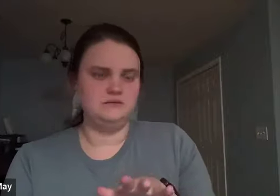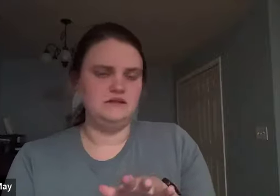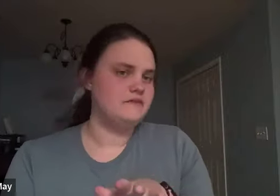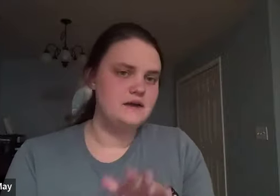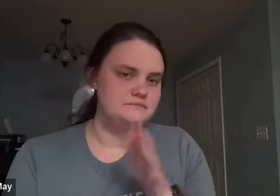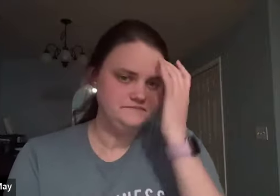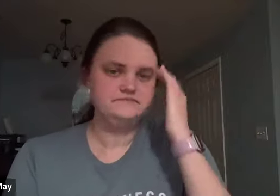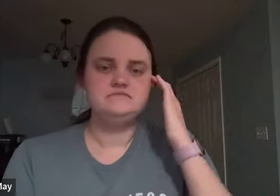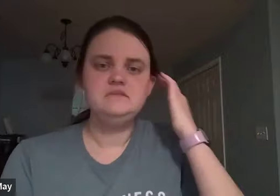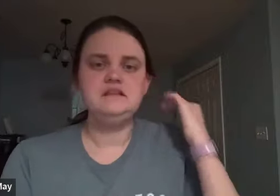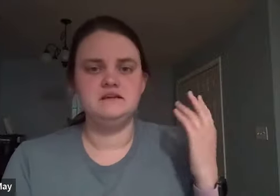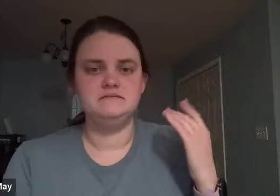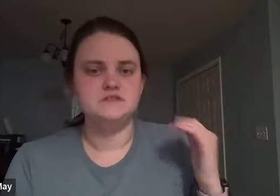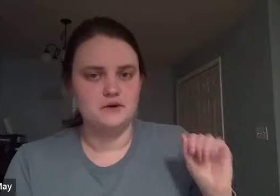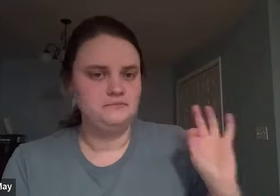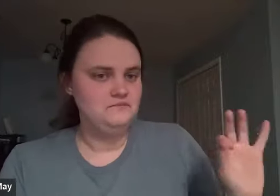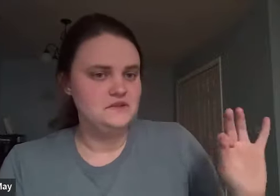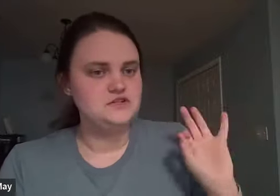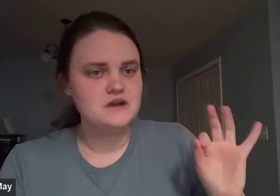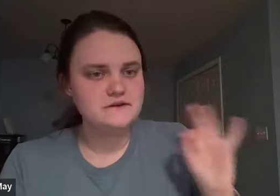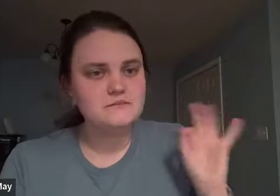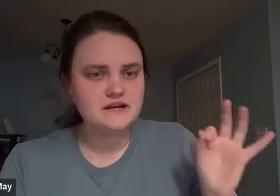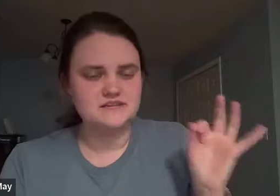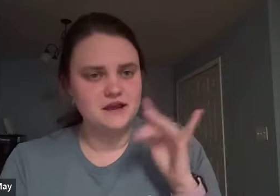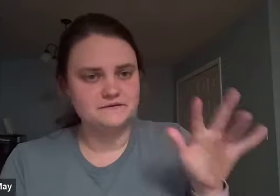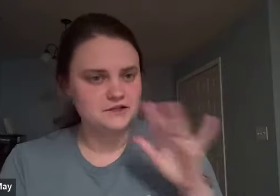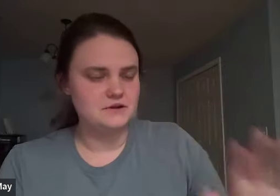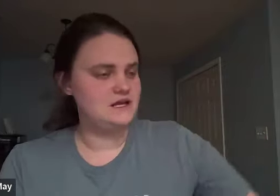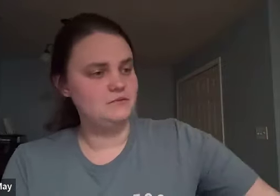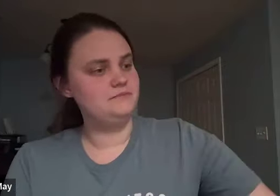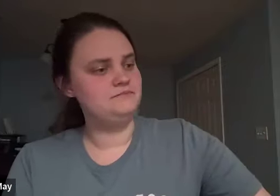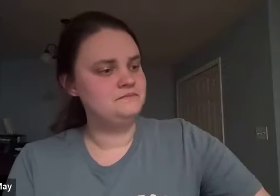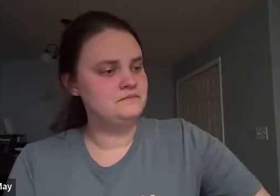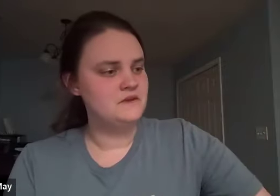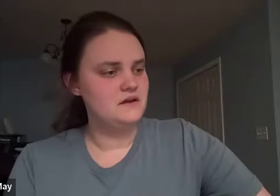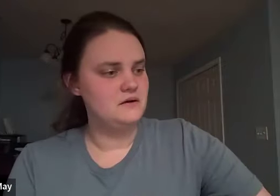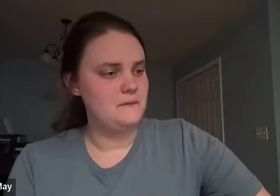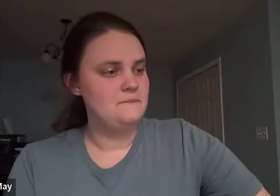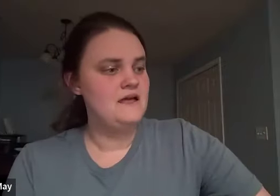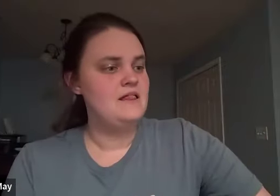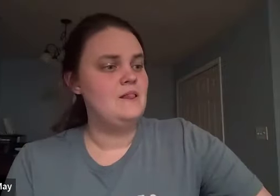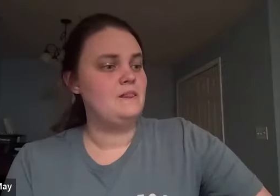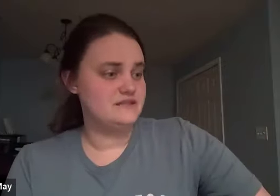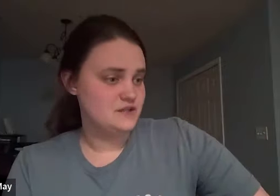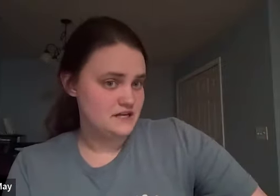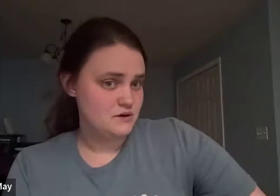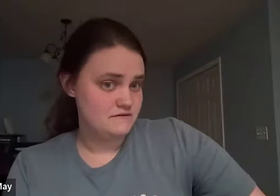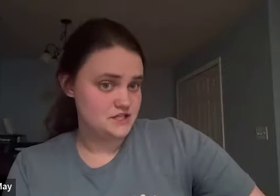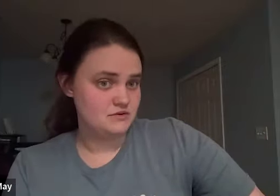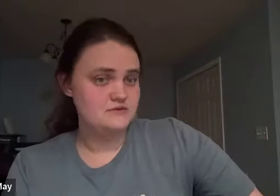like that. So do not feel embarrassed if you have to finger spell to anyone. Okay. Let's go back to our vegetable. So